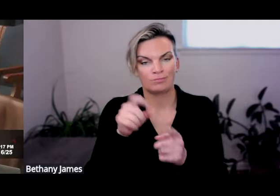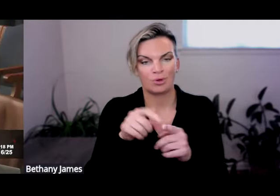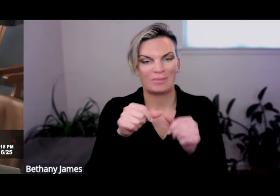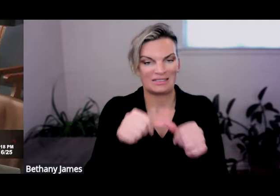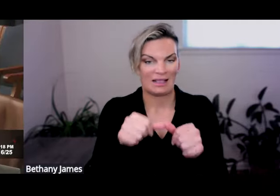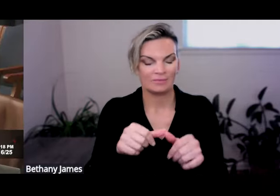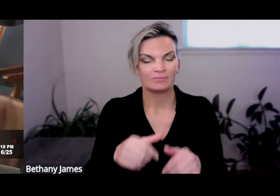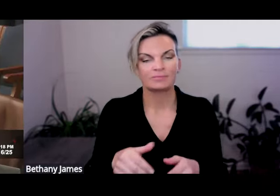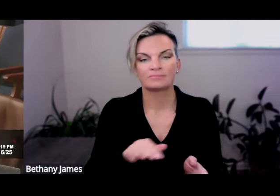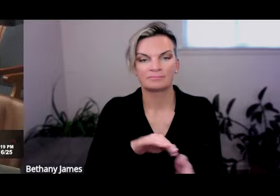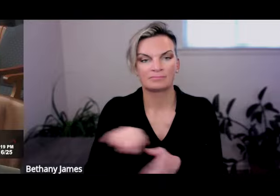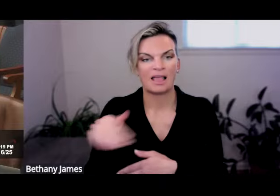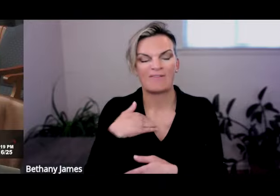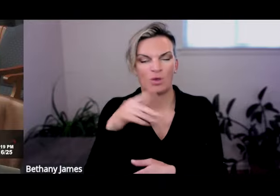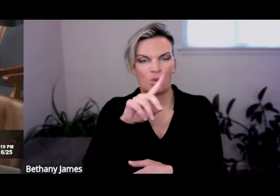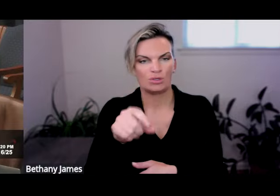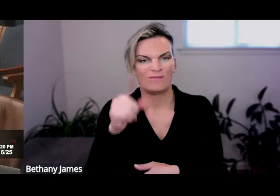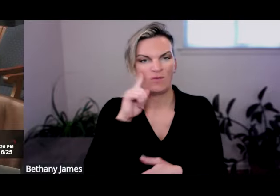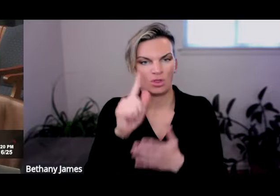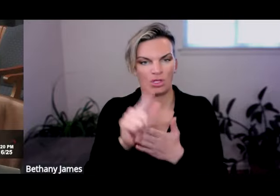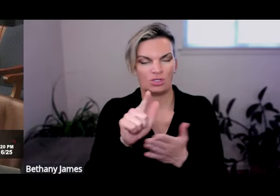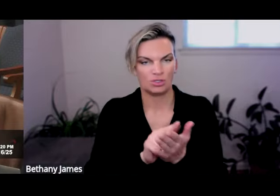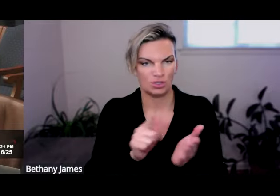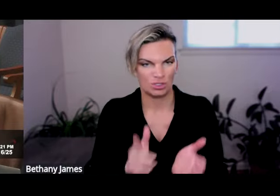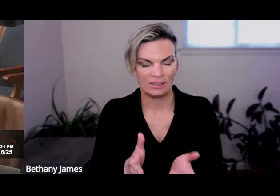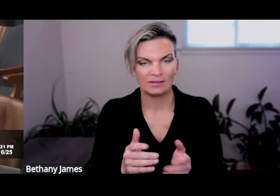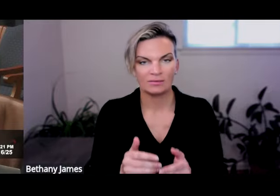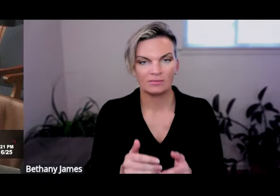whomever. I know that this is,